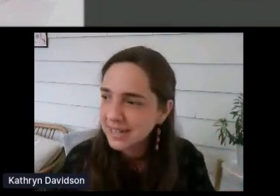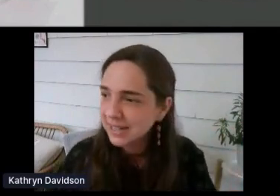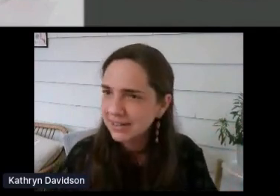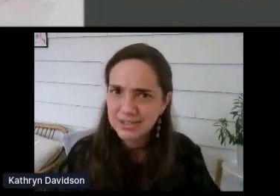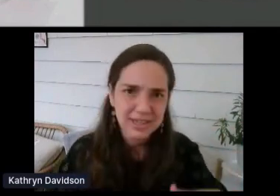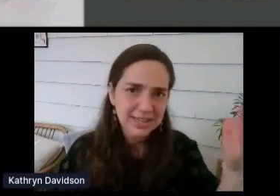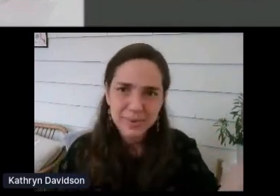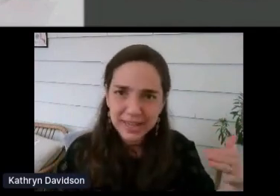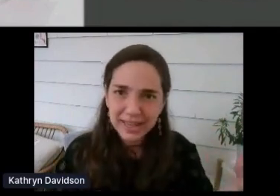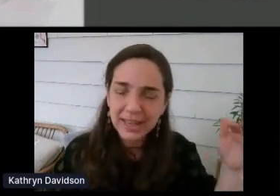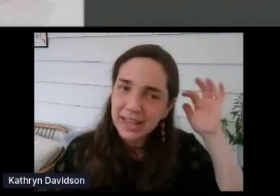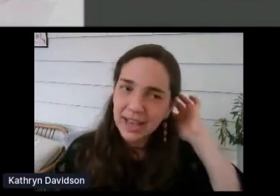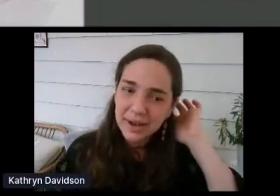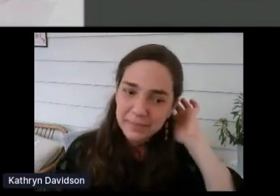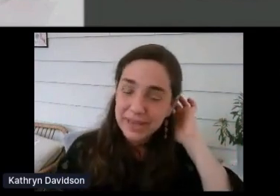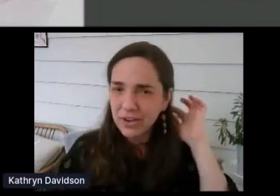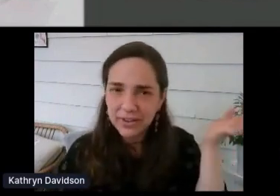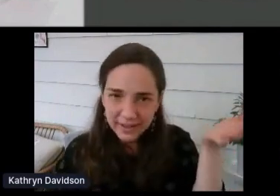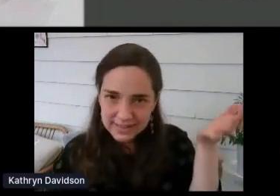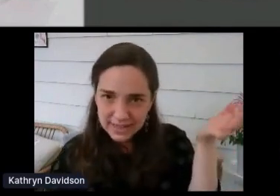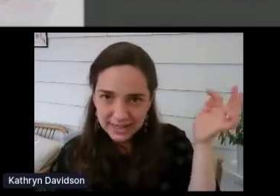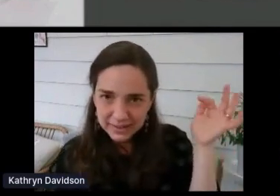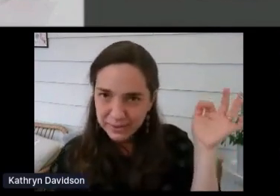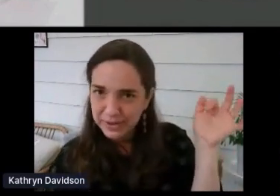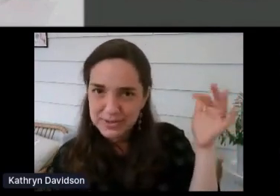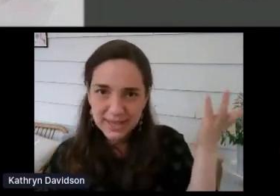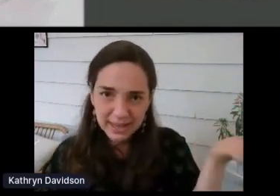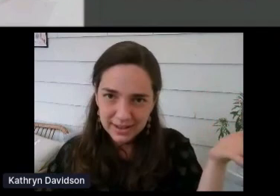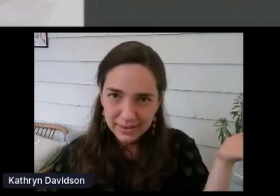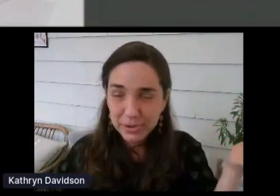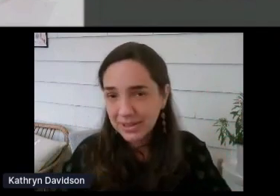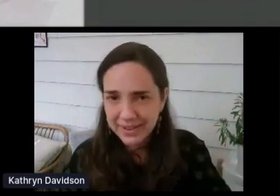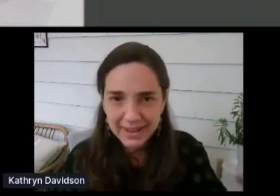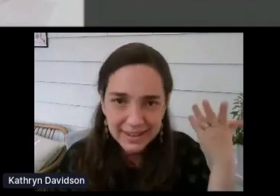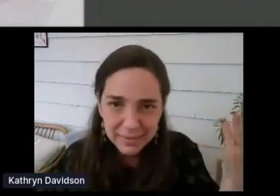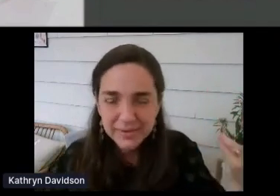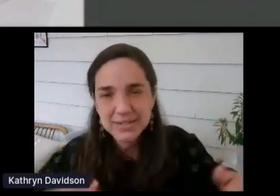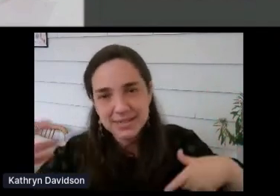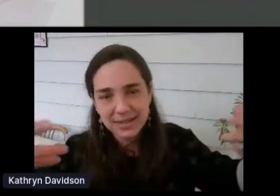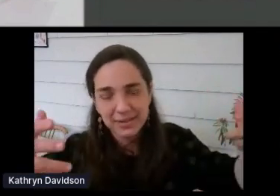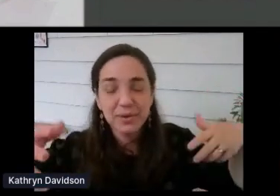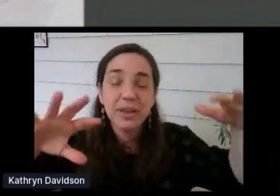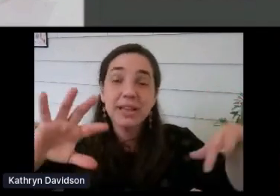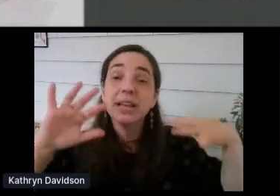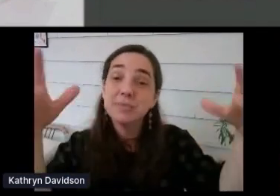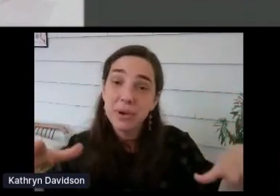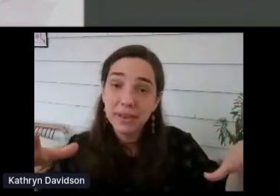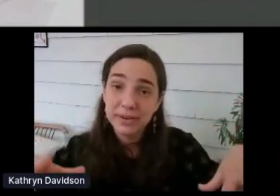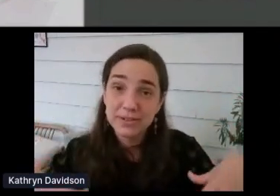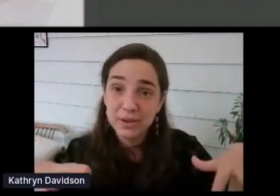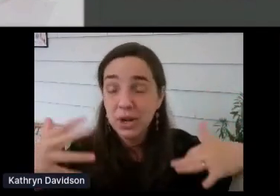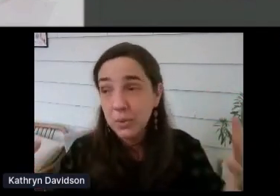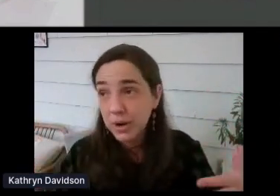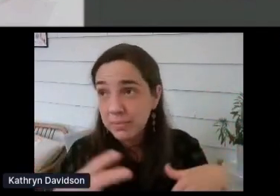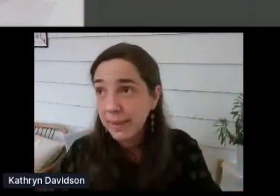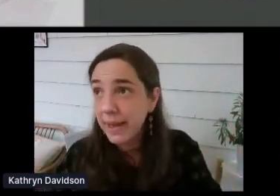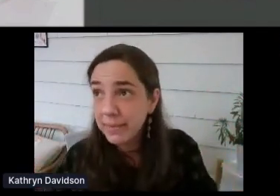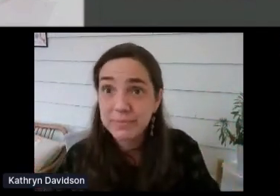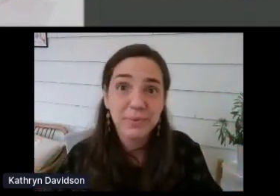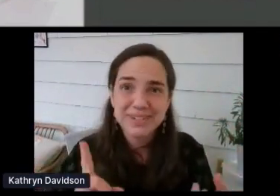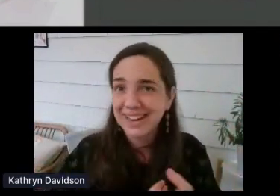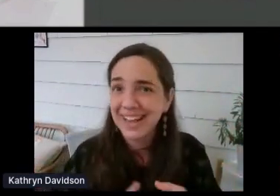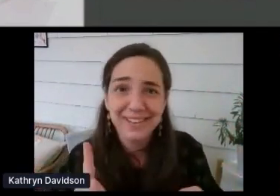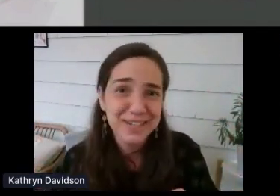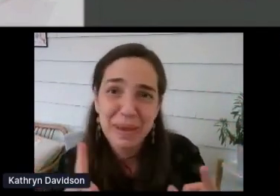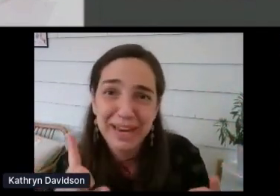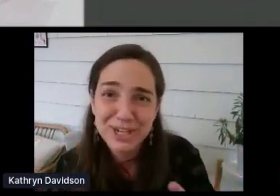just ran a study just last week, like an online study. We were using Prolific Academic, which is in spoken language work in my